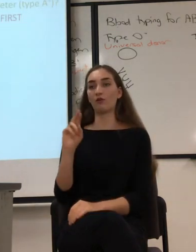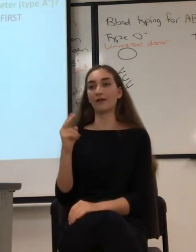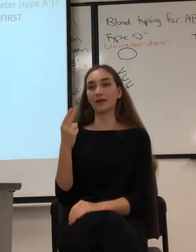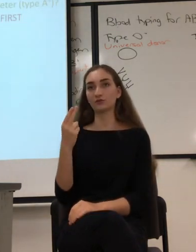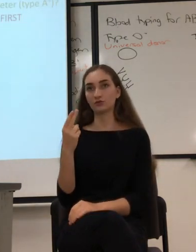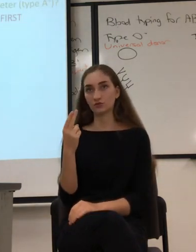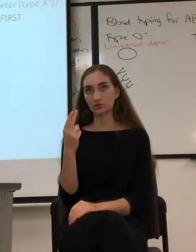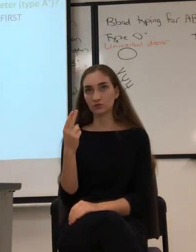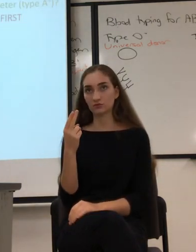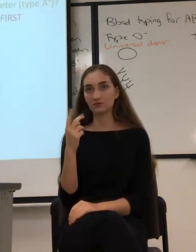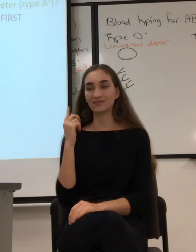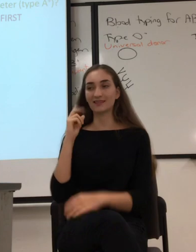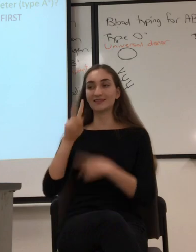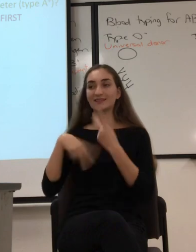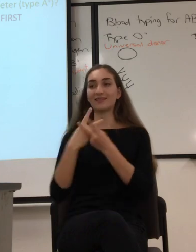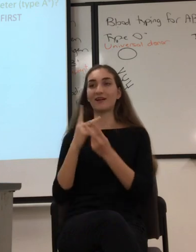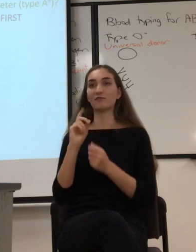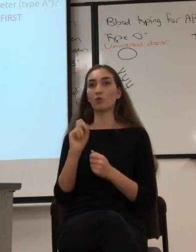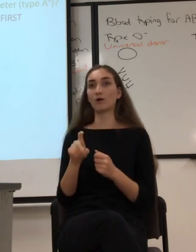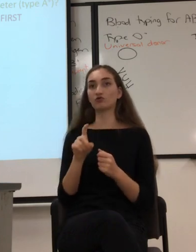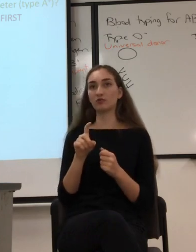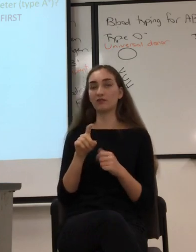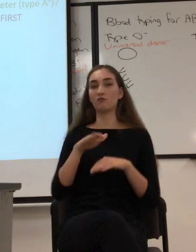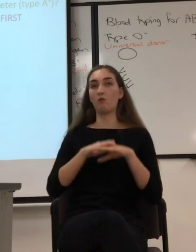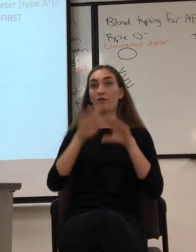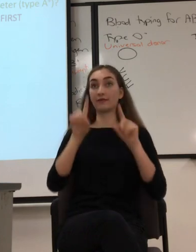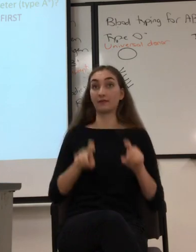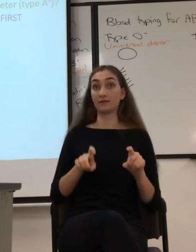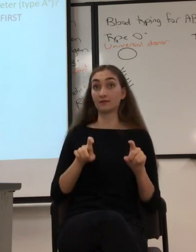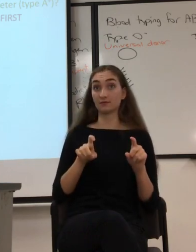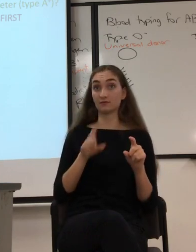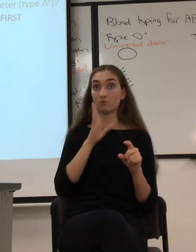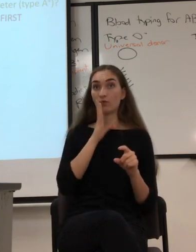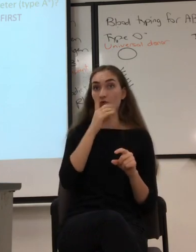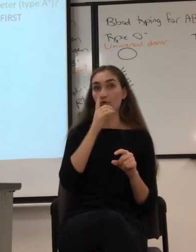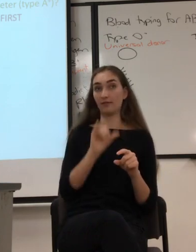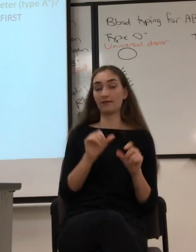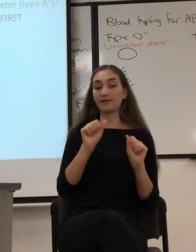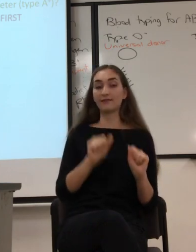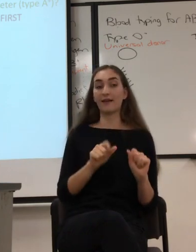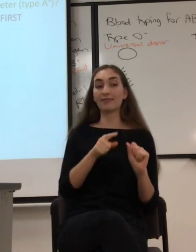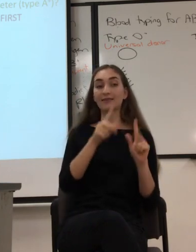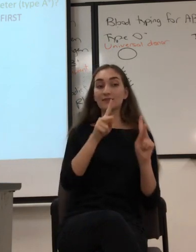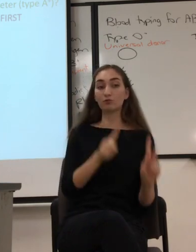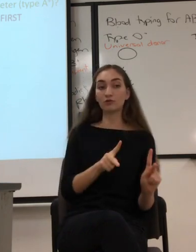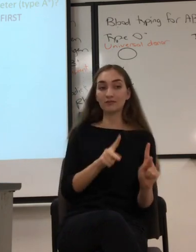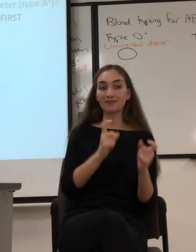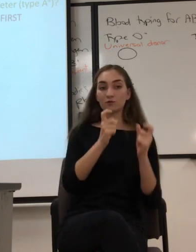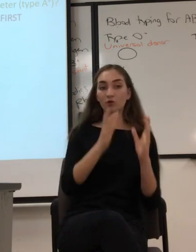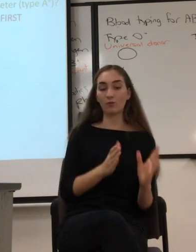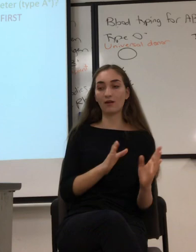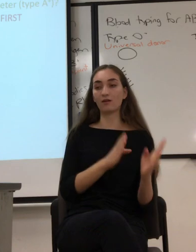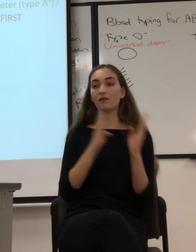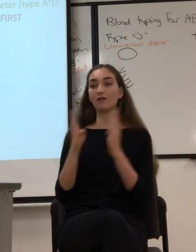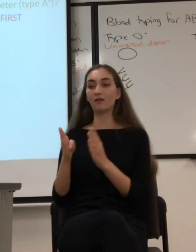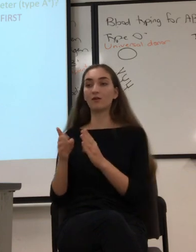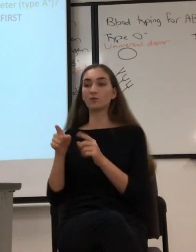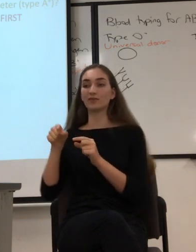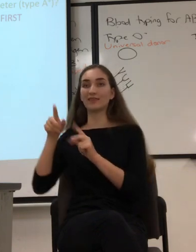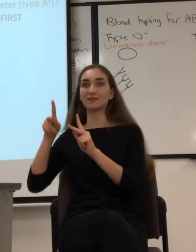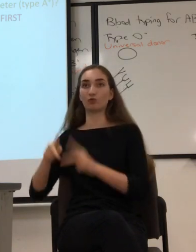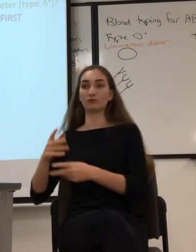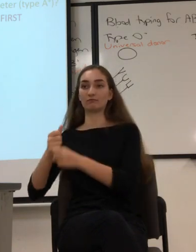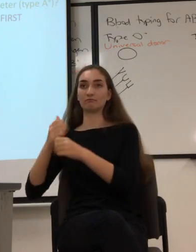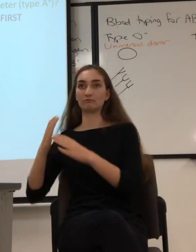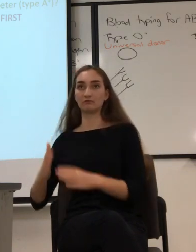the kinds of questions I would ask. Can this person donate to that person? And I have to give you the blood types, or I have to